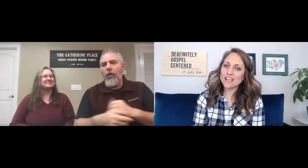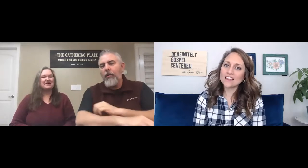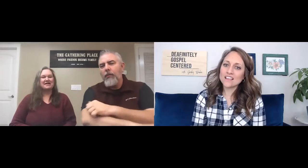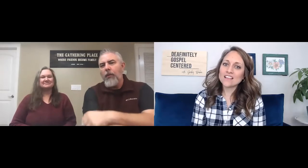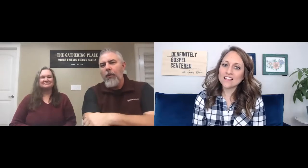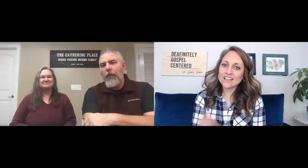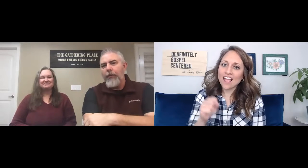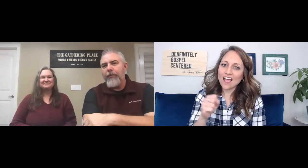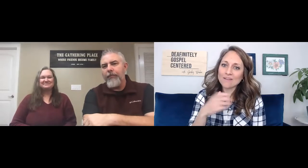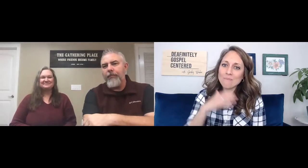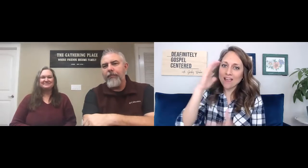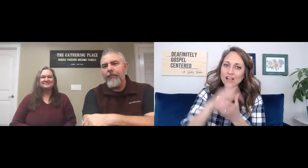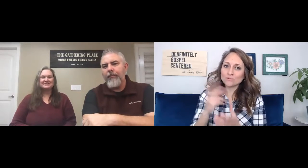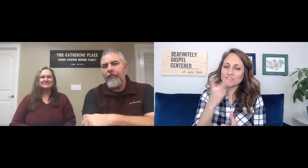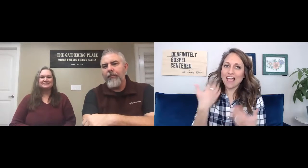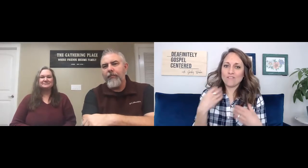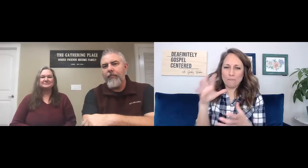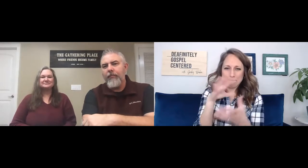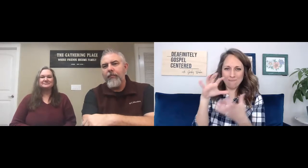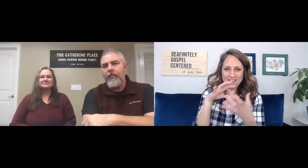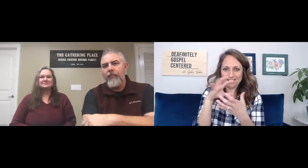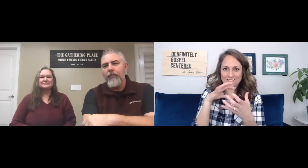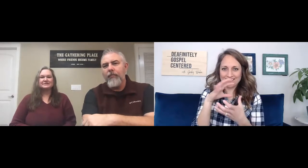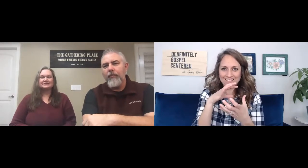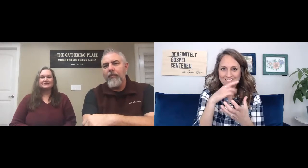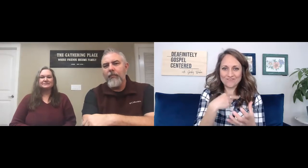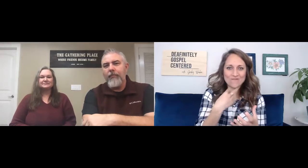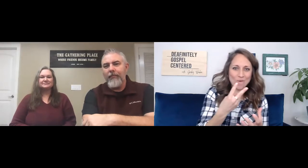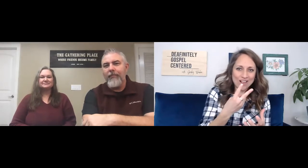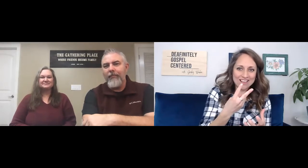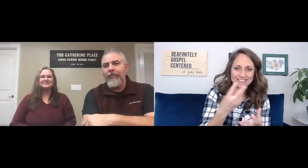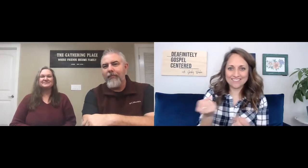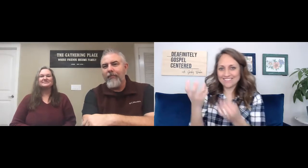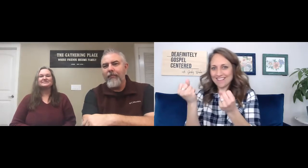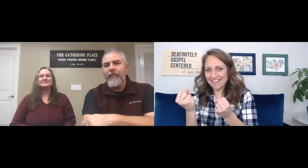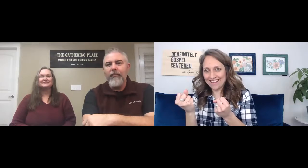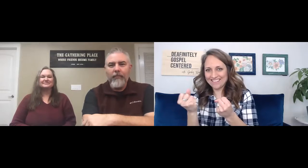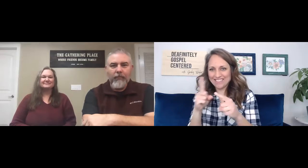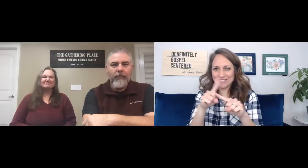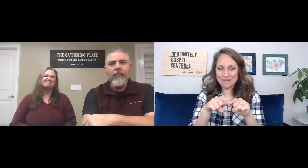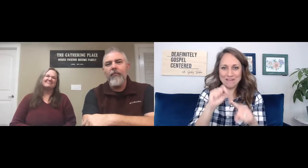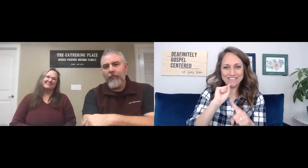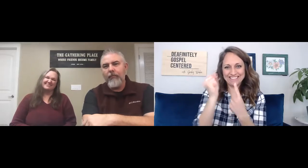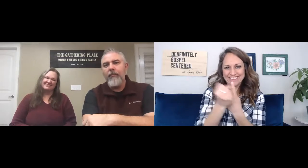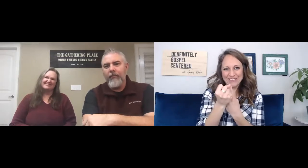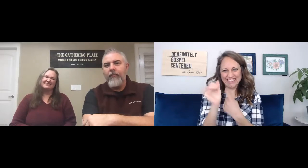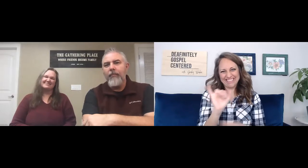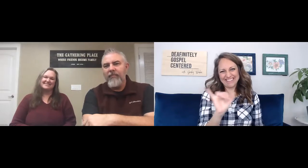us. My husband and I mix up our communication styles. Sometimes we use voice, sometimes we use